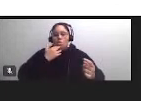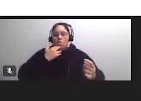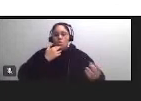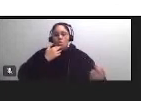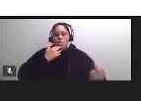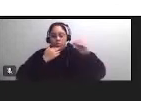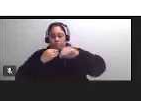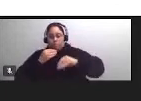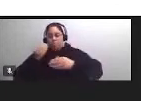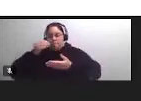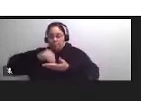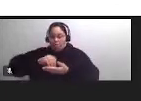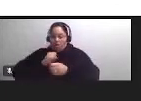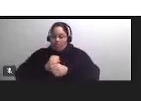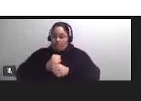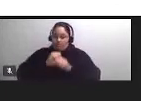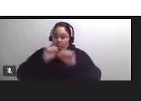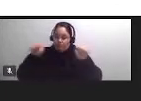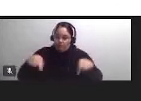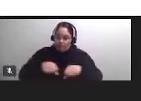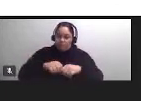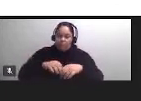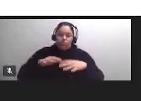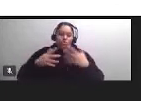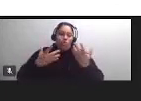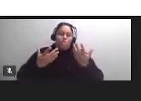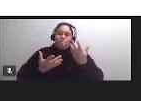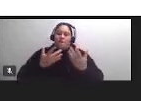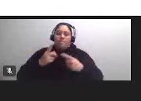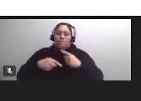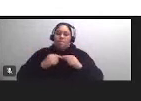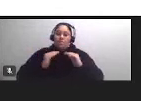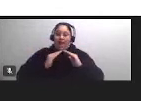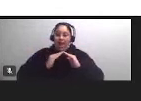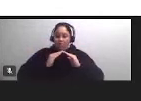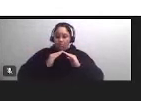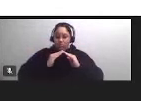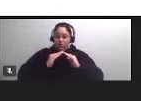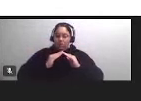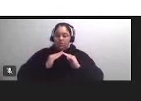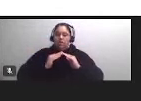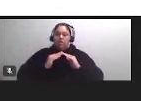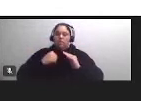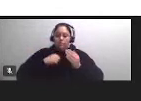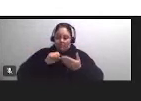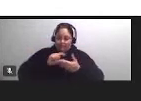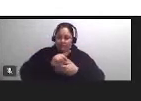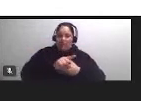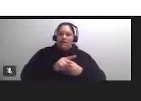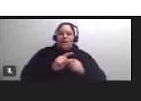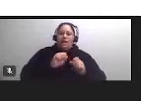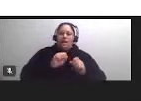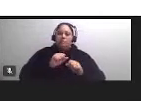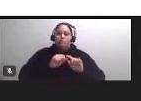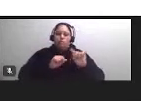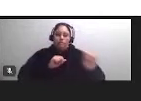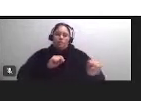the system. So if it's something about housing, then they would send those bulk